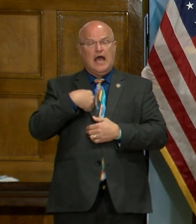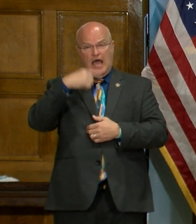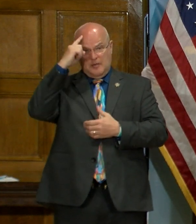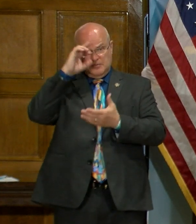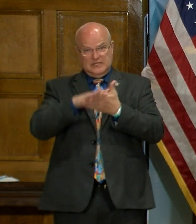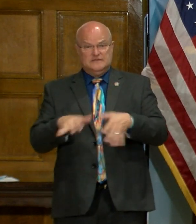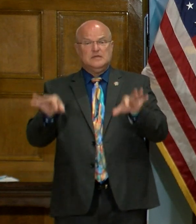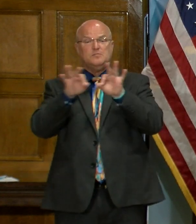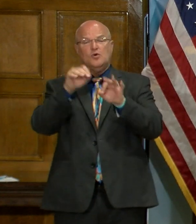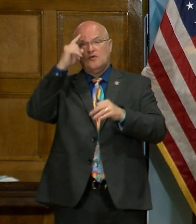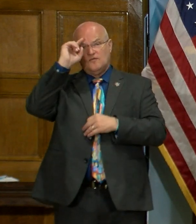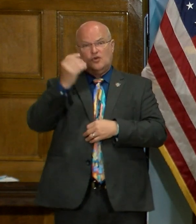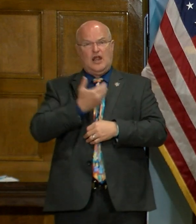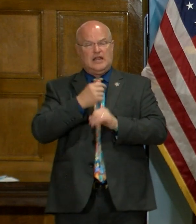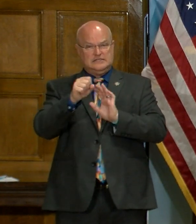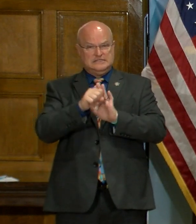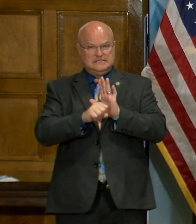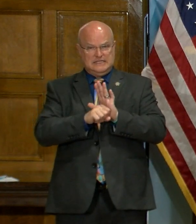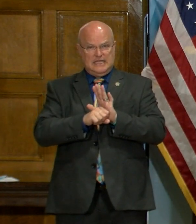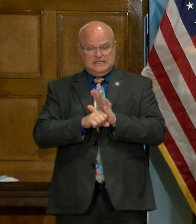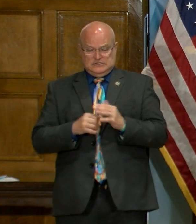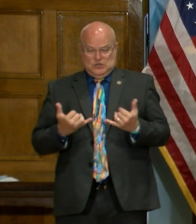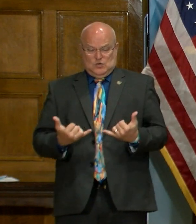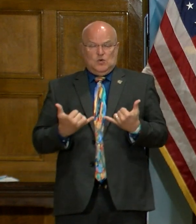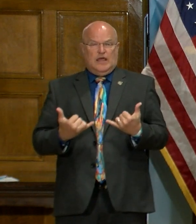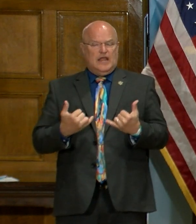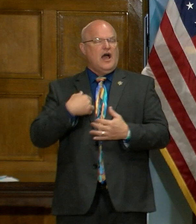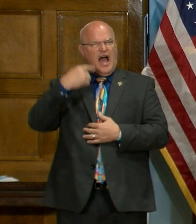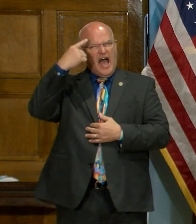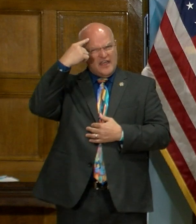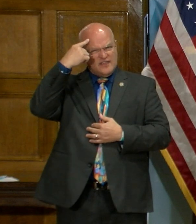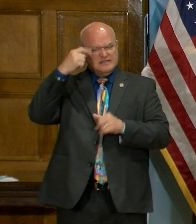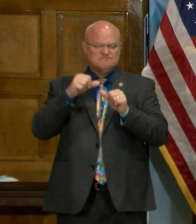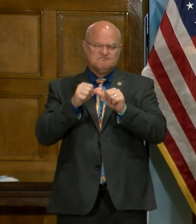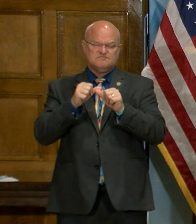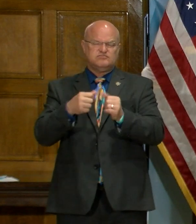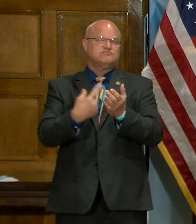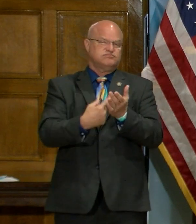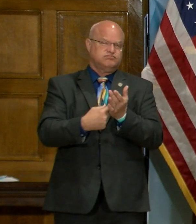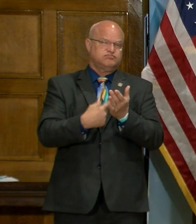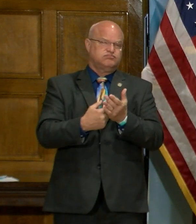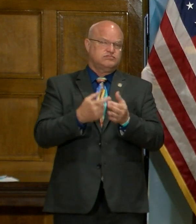is important for our state. And so at the present time, I think there'll be continued